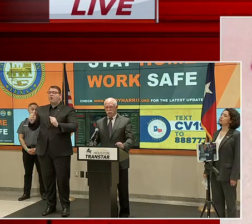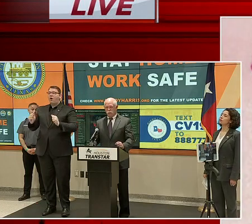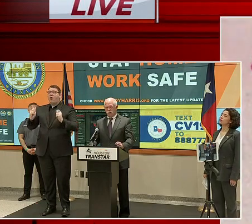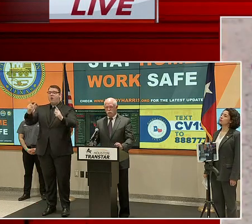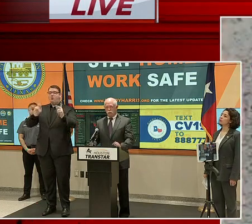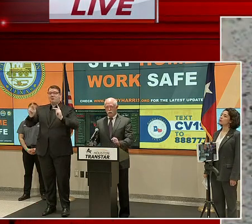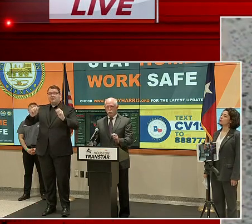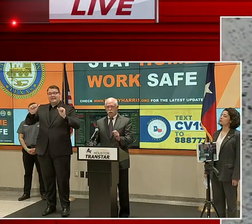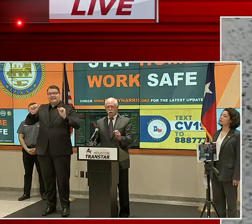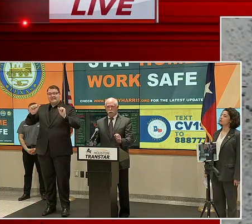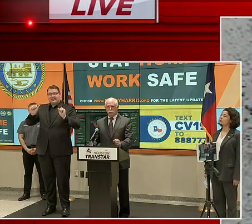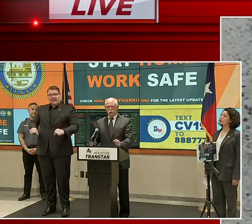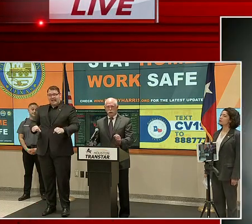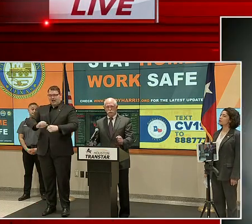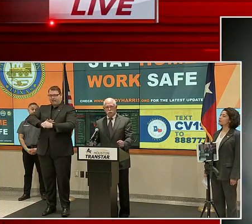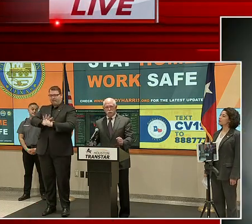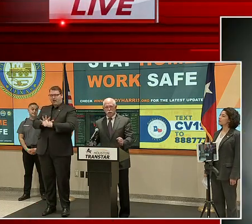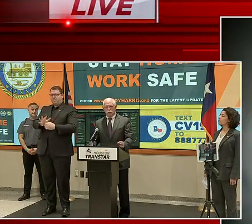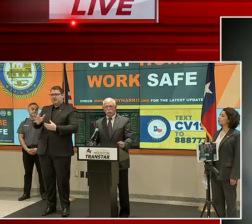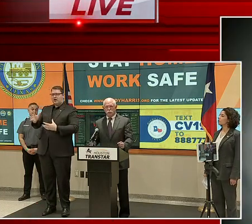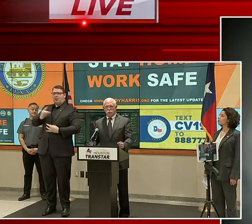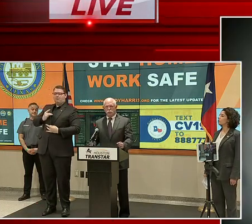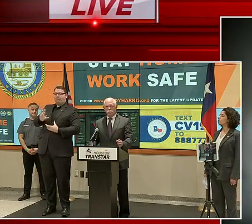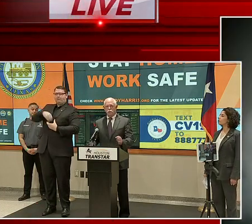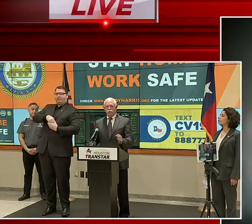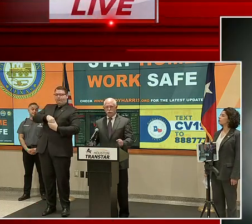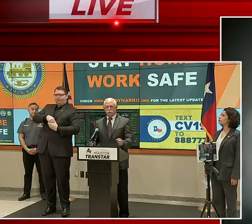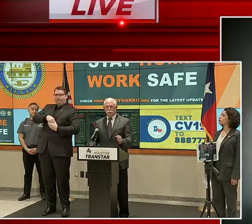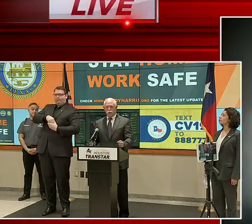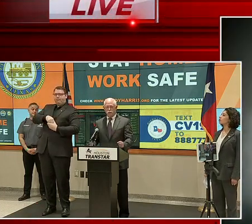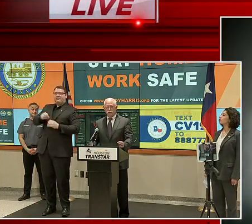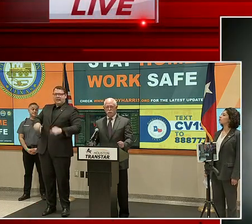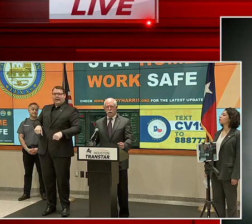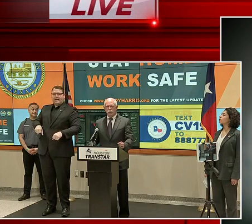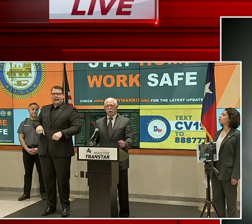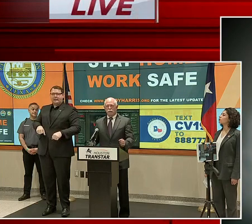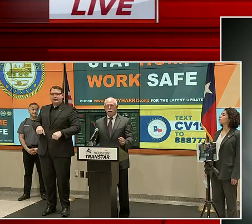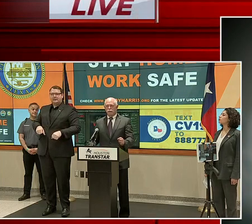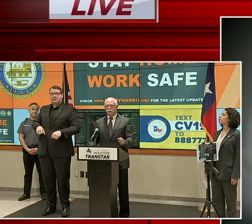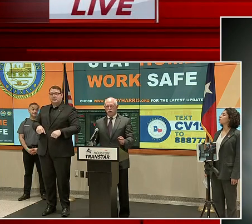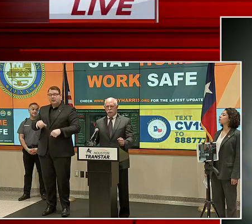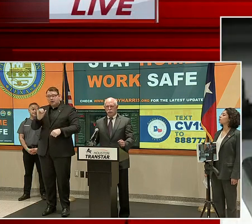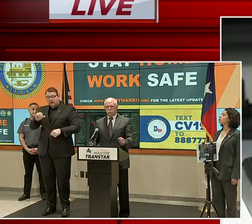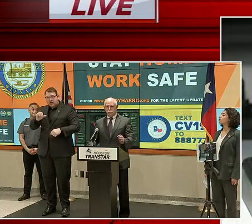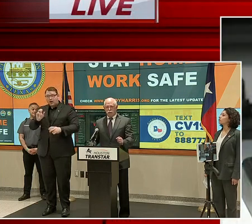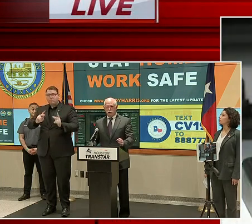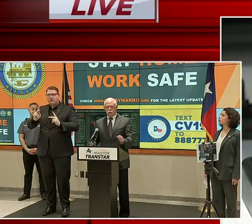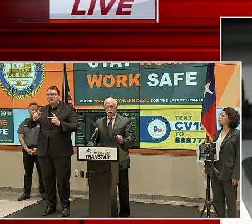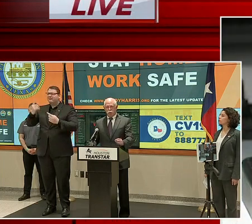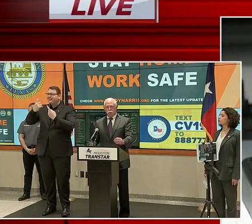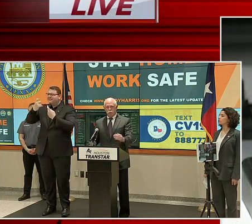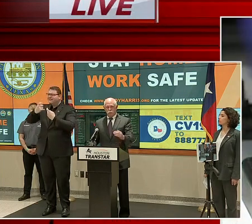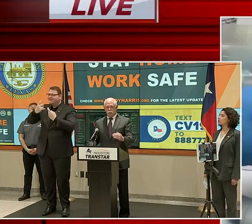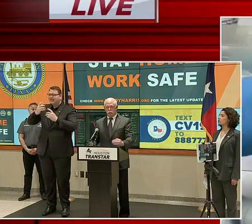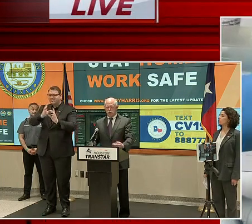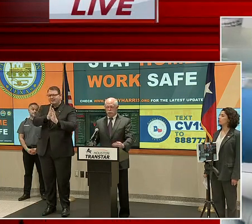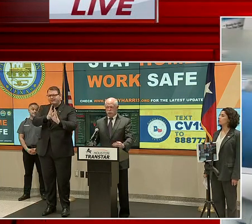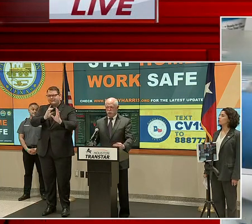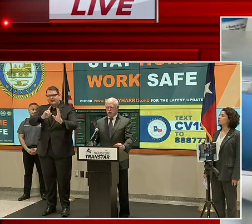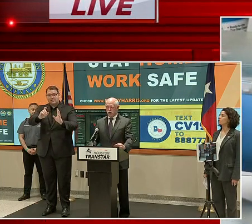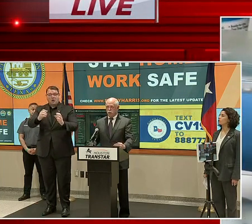contracting the virus. And so that's what a lot of the test results now are showing are people who have tested positive. That is not to mean that they are all going to